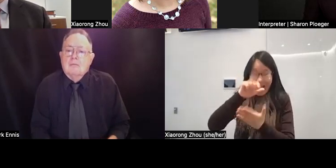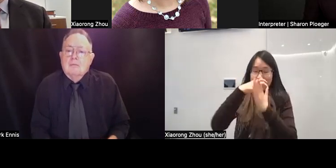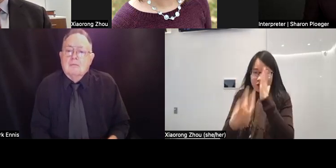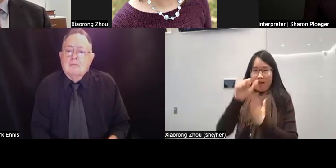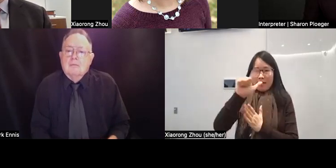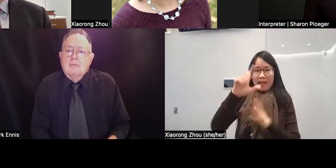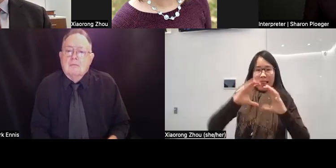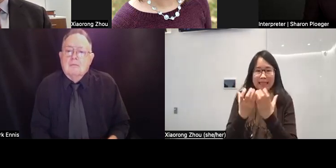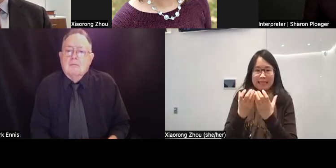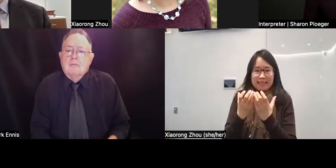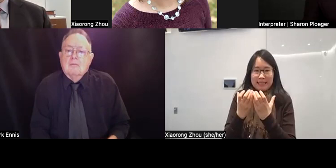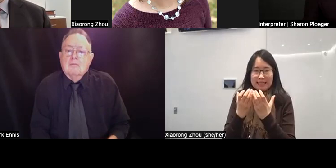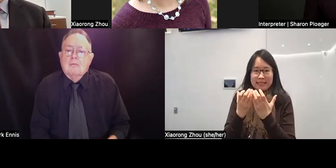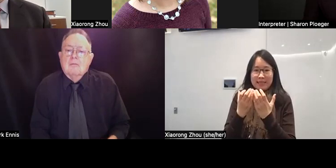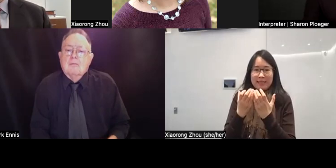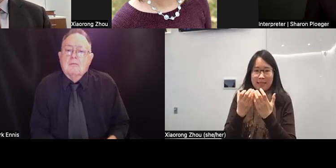And